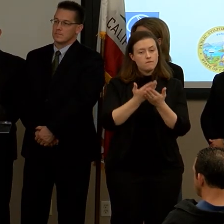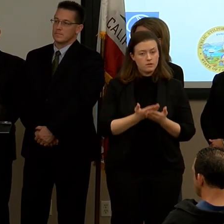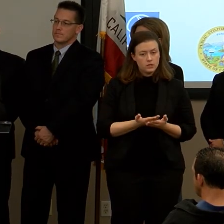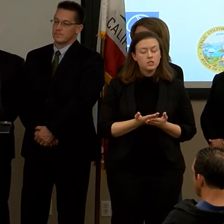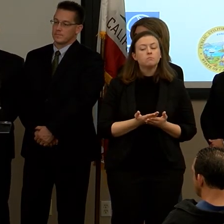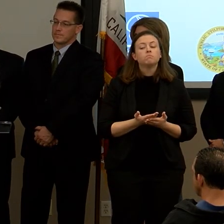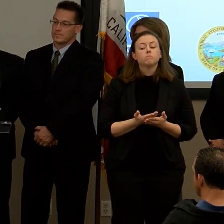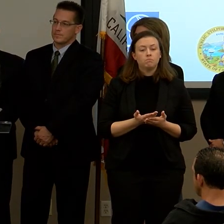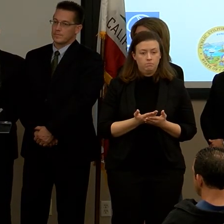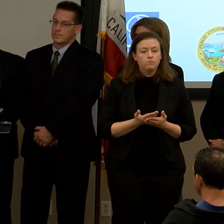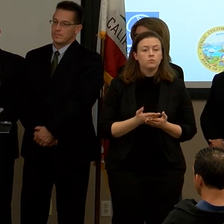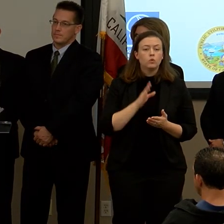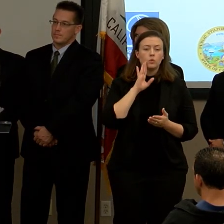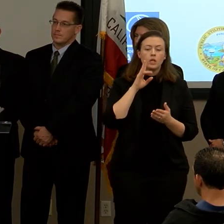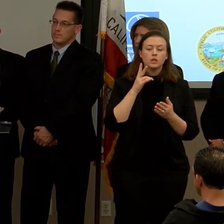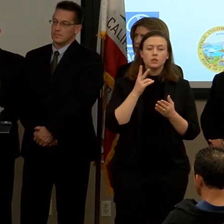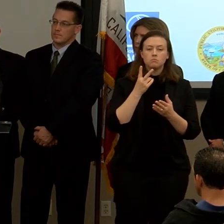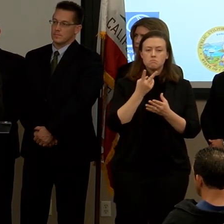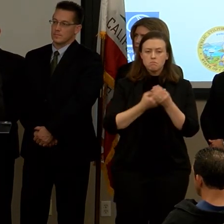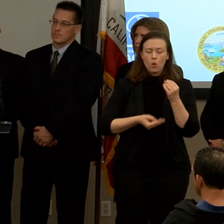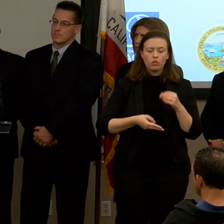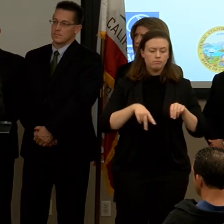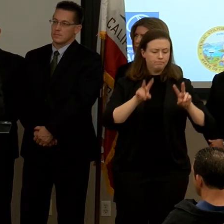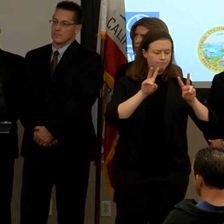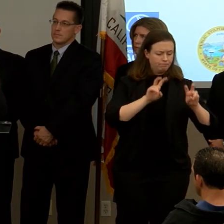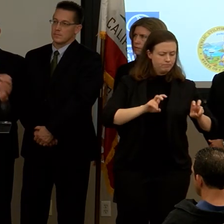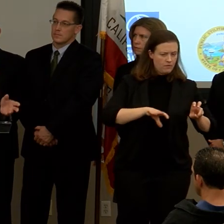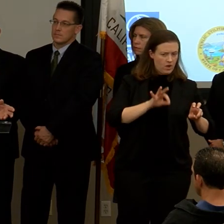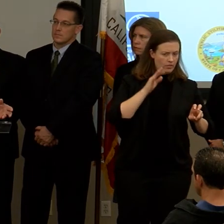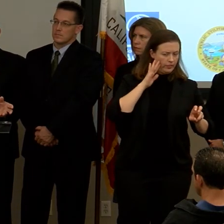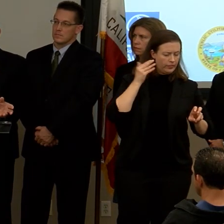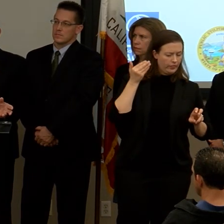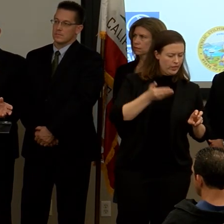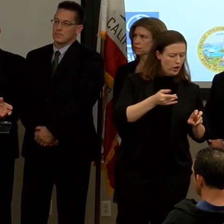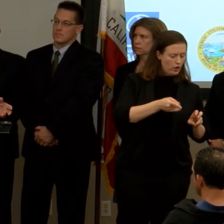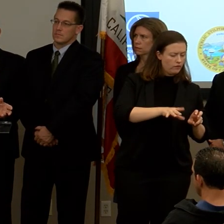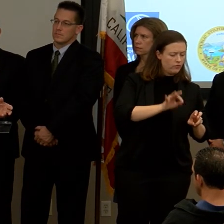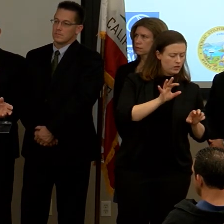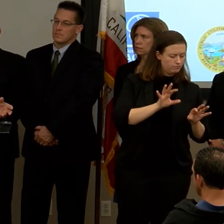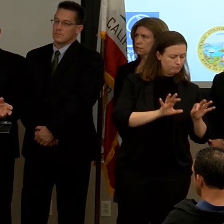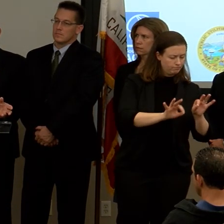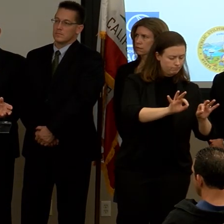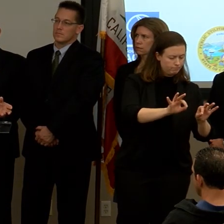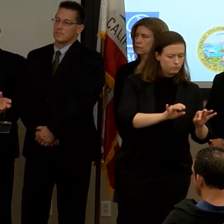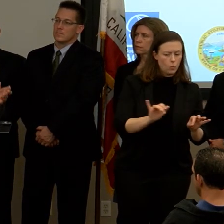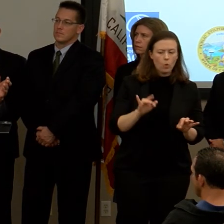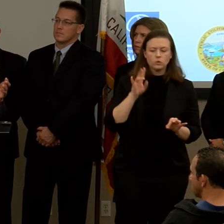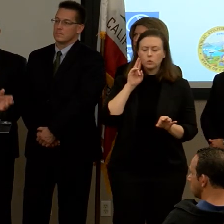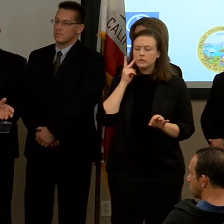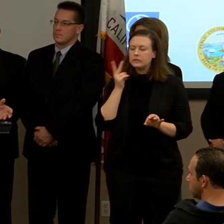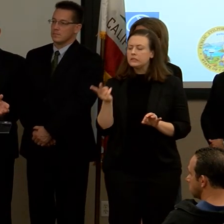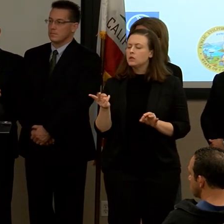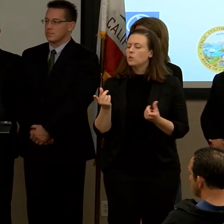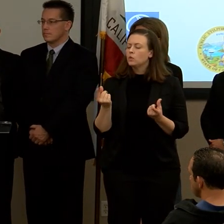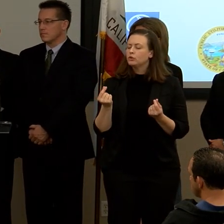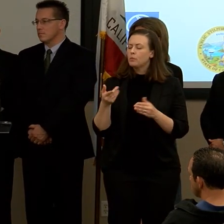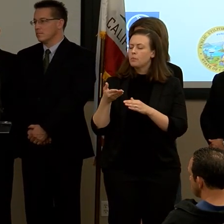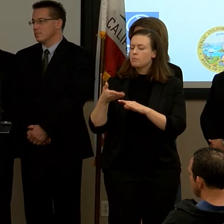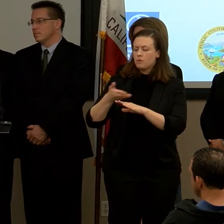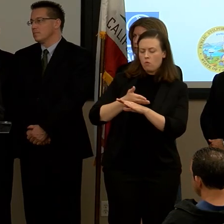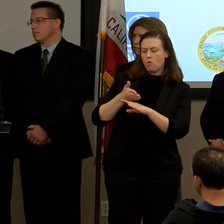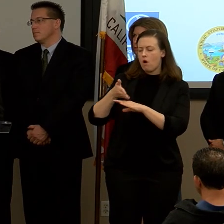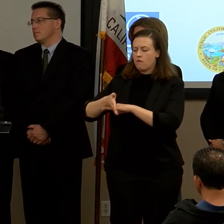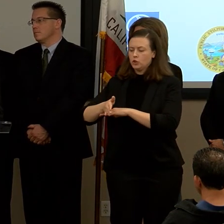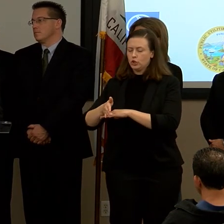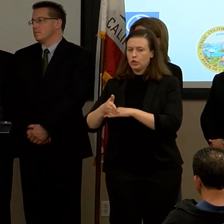both things that we can find at the site, but we'll also be looking at actions that the utility was taking before and